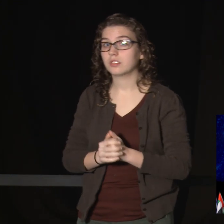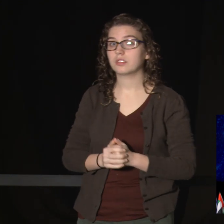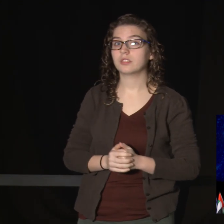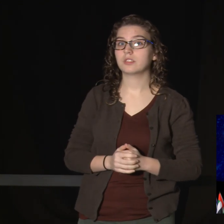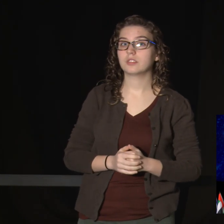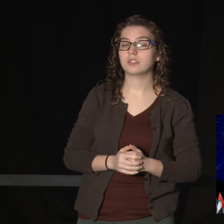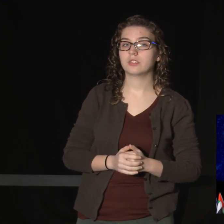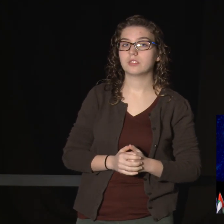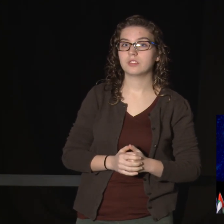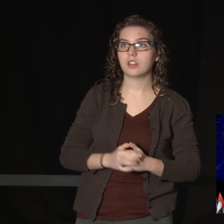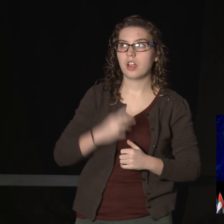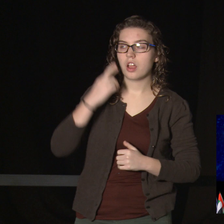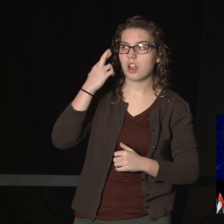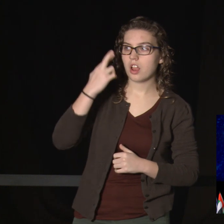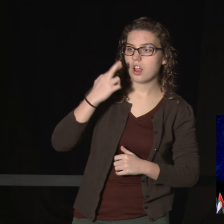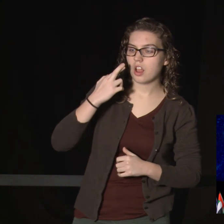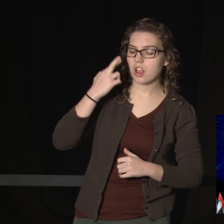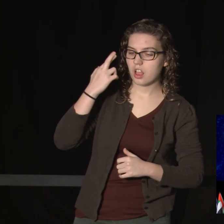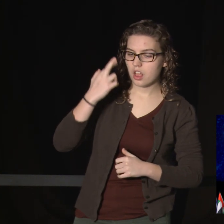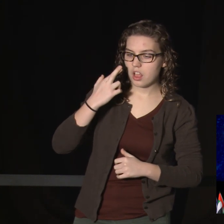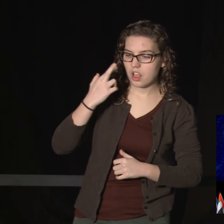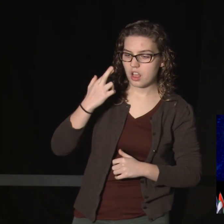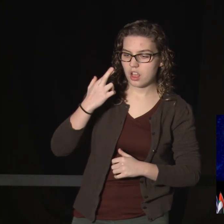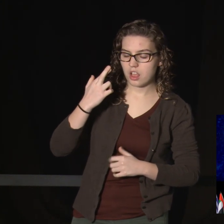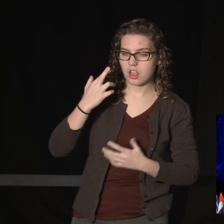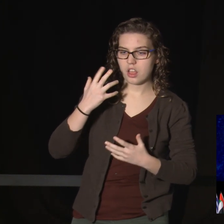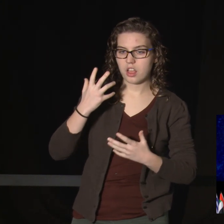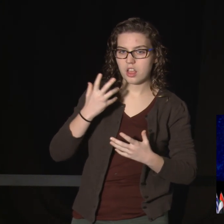when he realizes that there's been a gnawing sound,